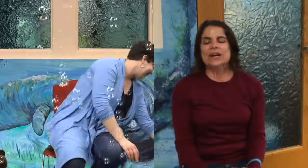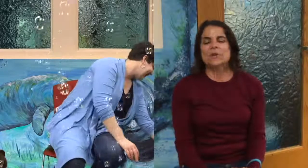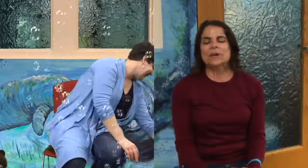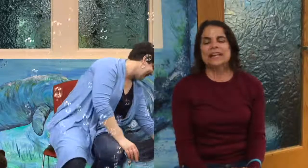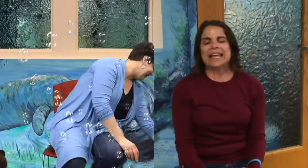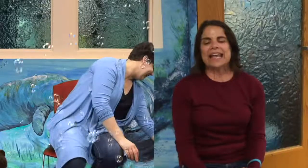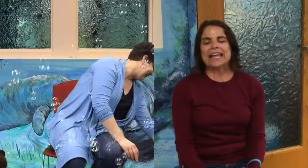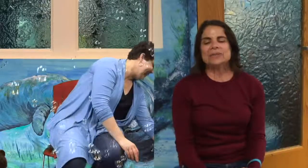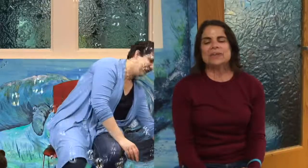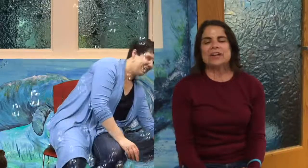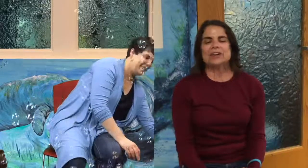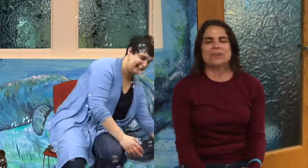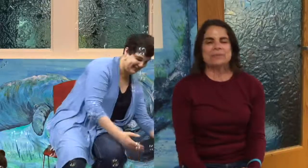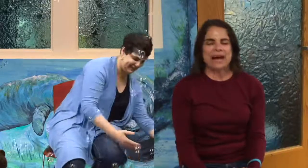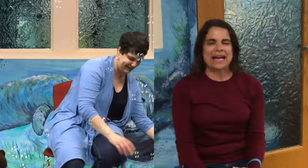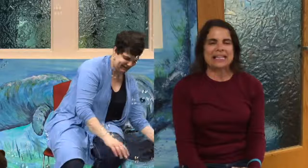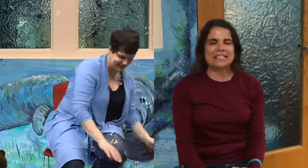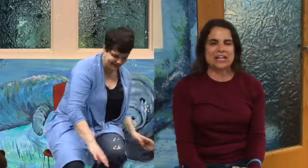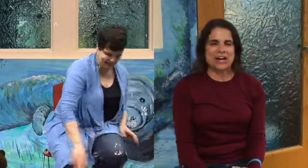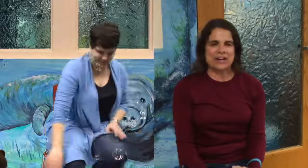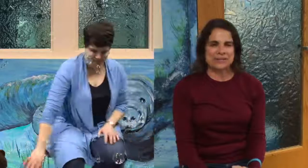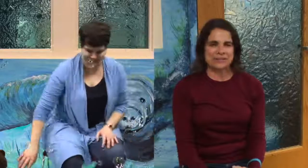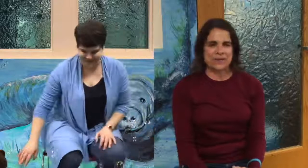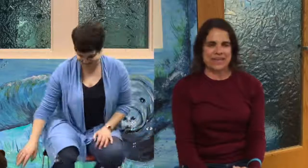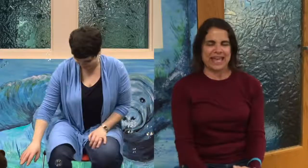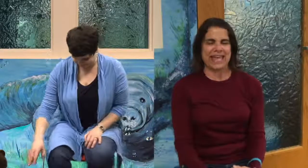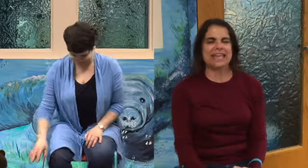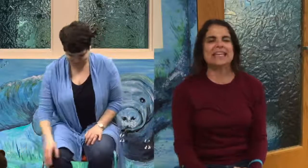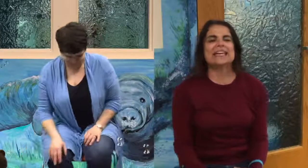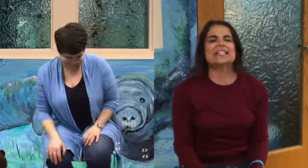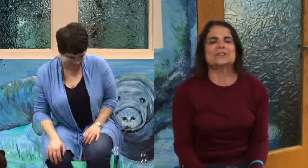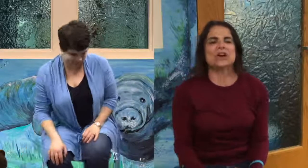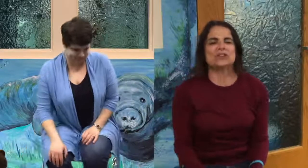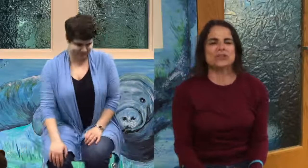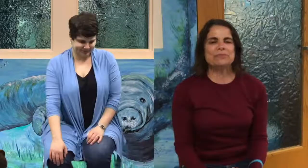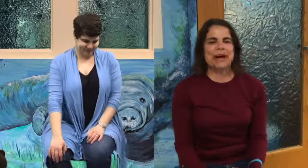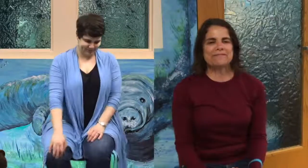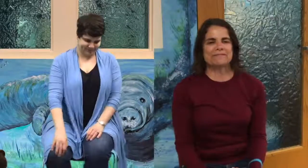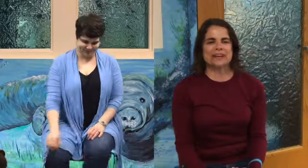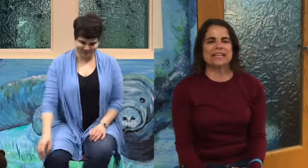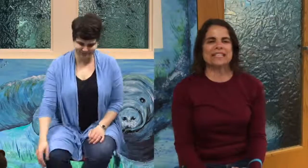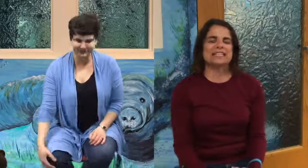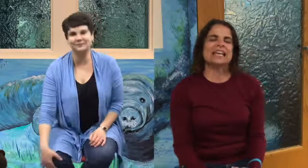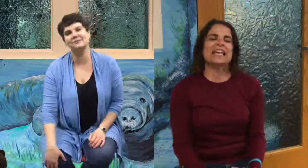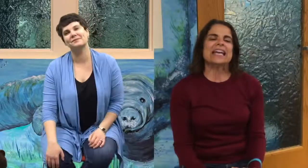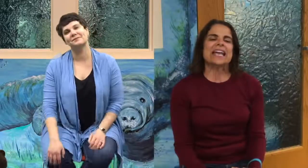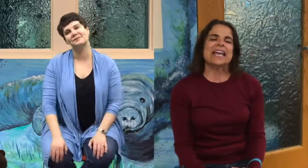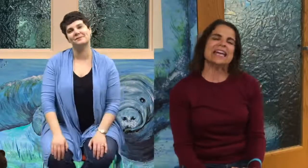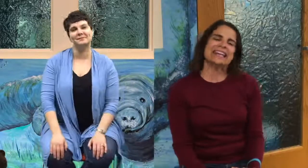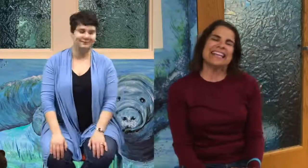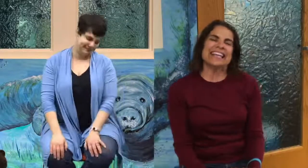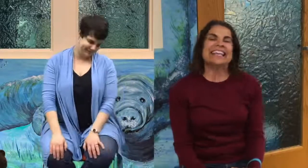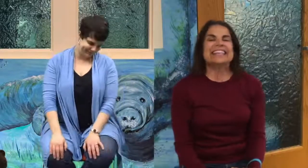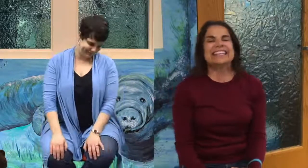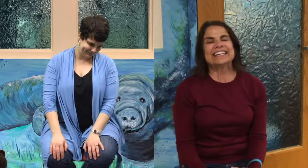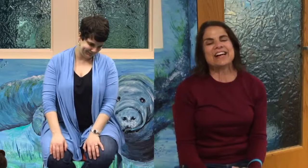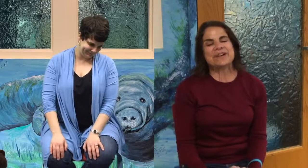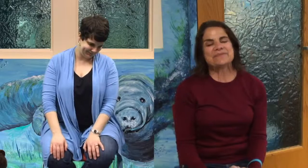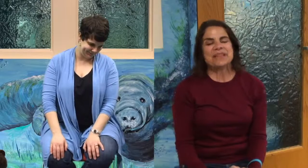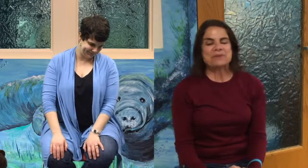We're going to end with our goodbye song, okay? So it's called Goodbye Friends. And the motion